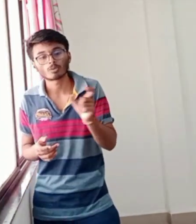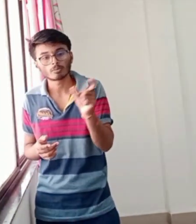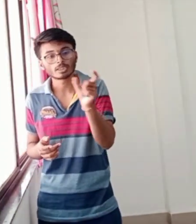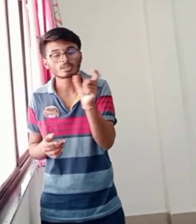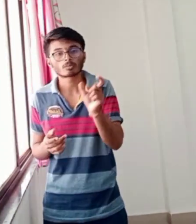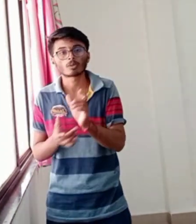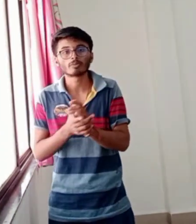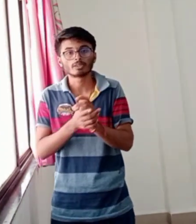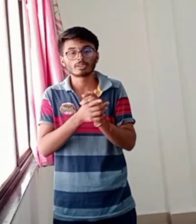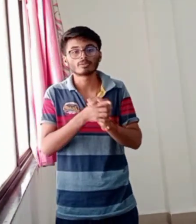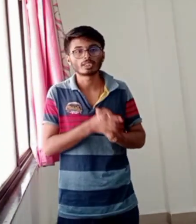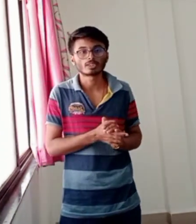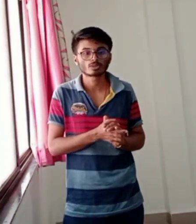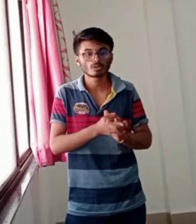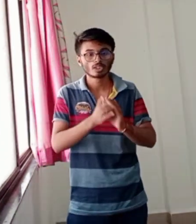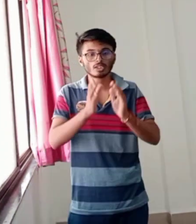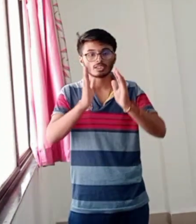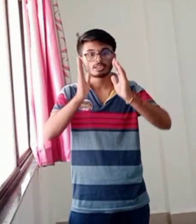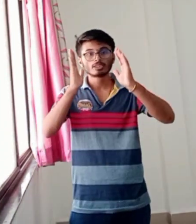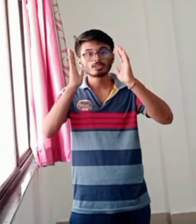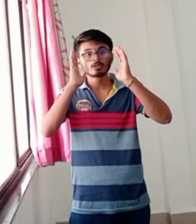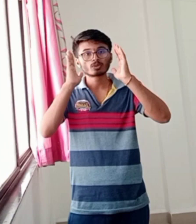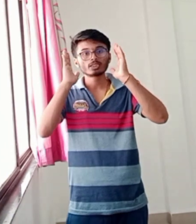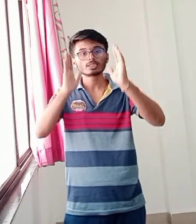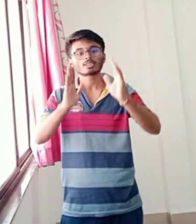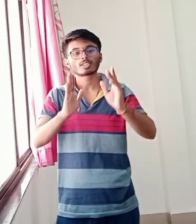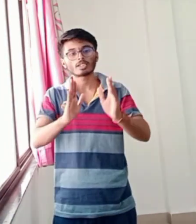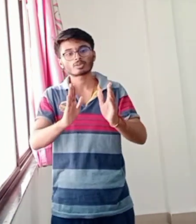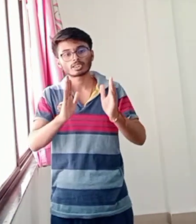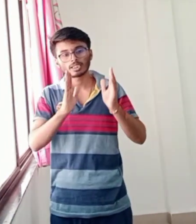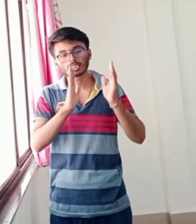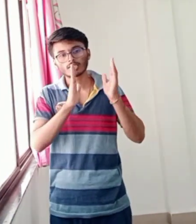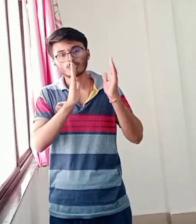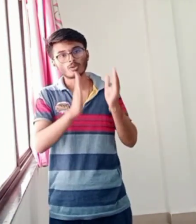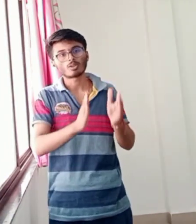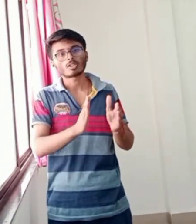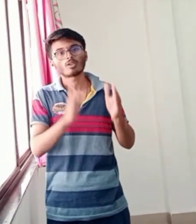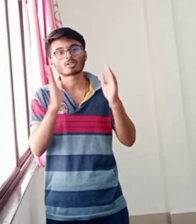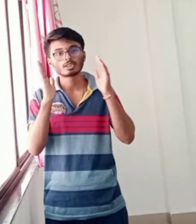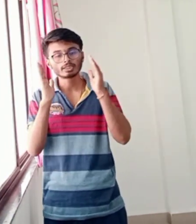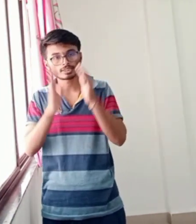ester bond in between that. So due to this glycosidic bond or ester bond,